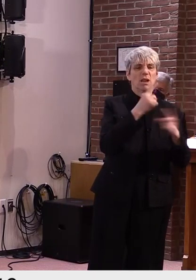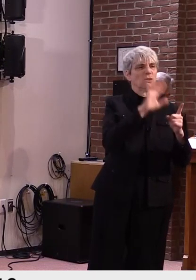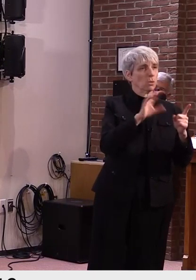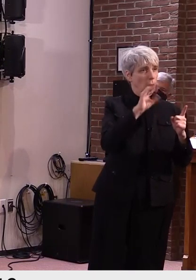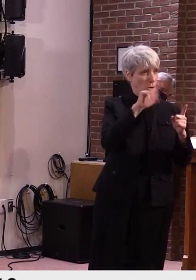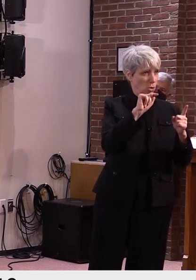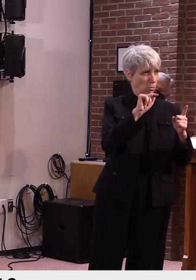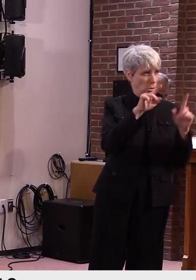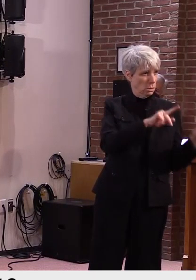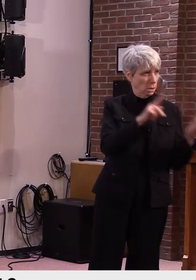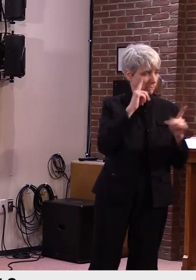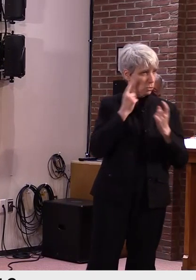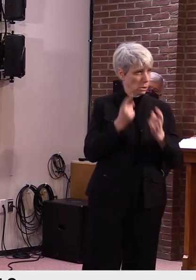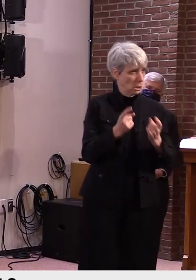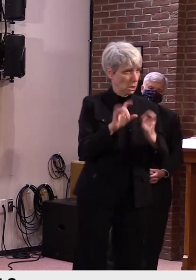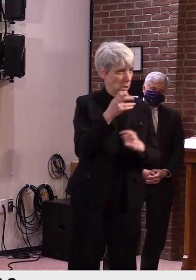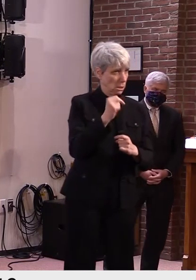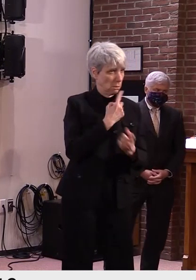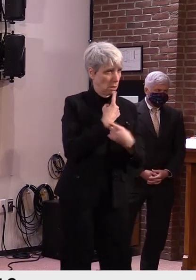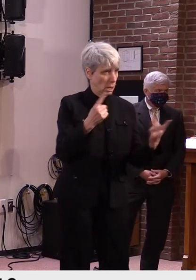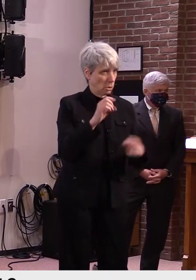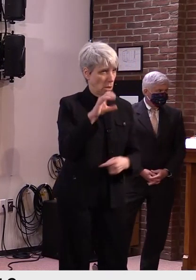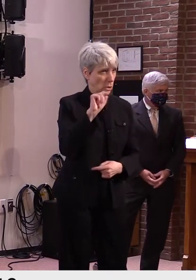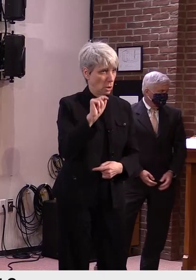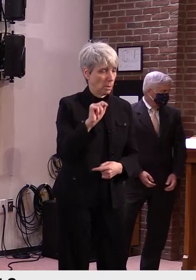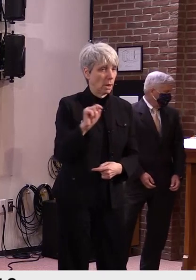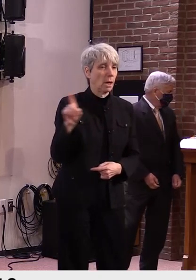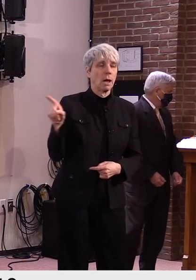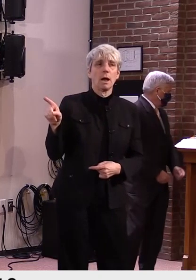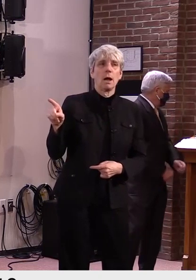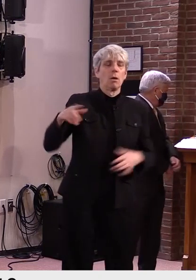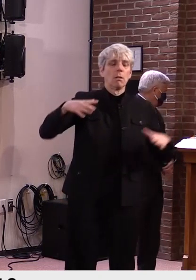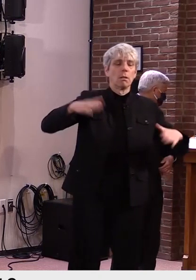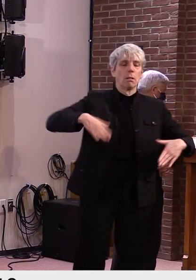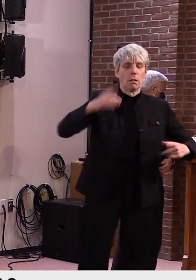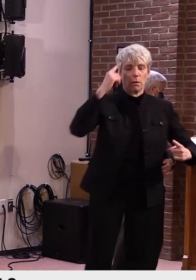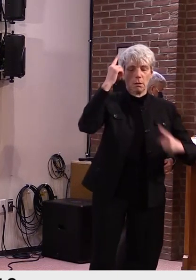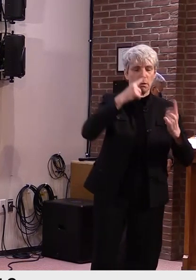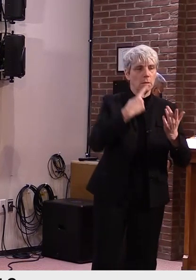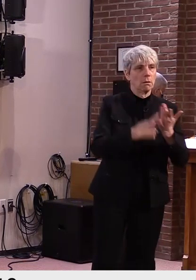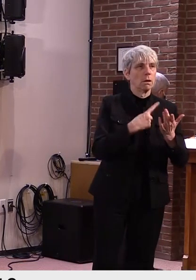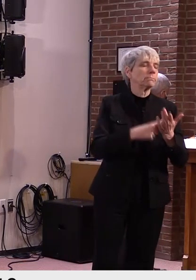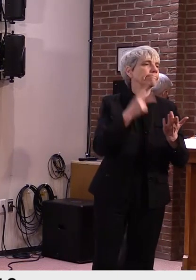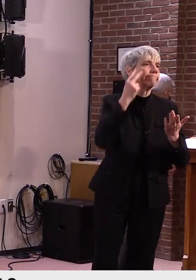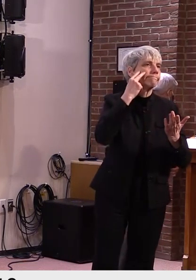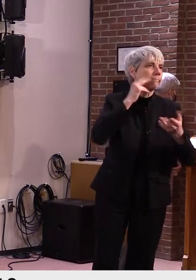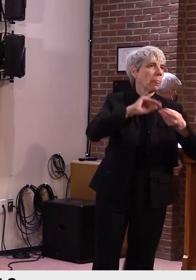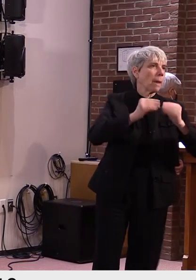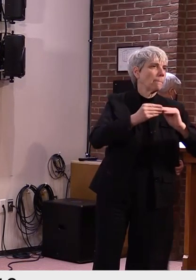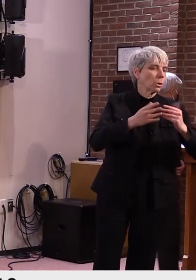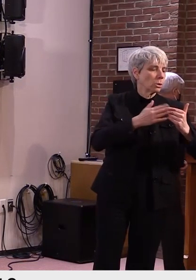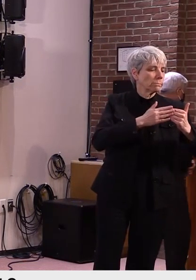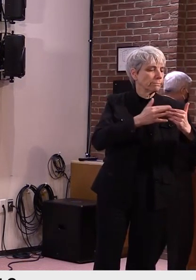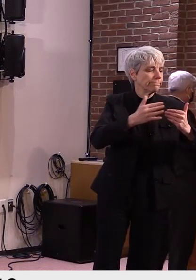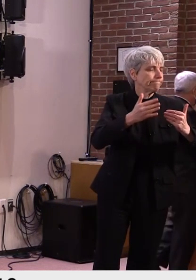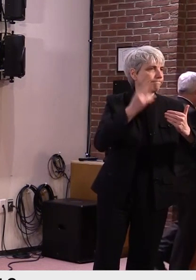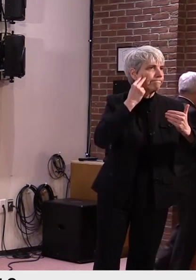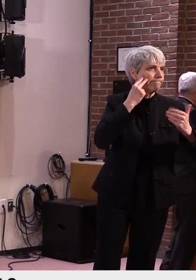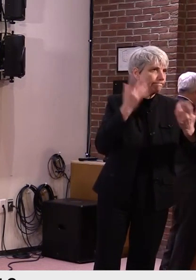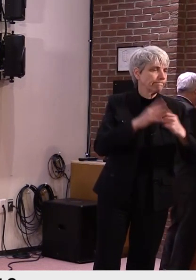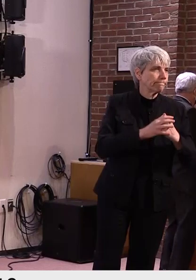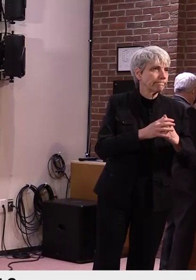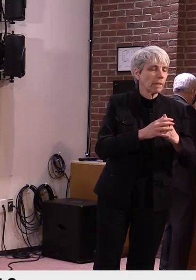and science. We haven't contemplated that turn of the spigot at this point in time, but knowing, you